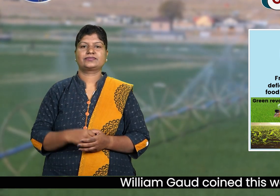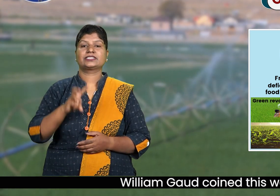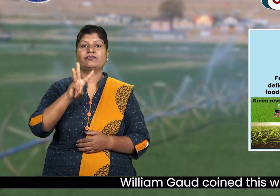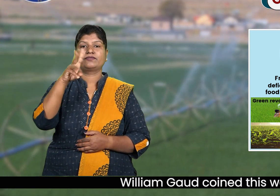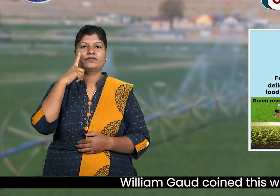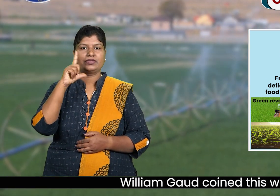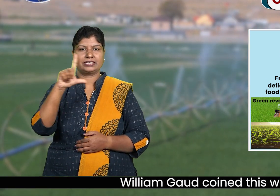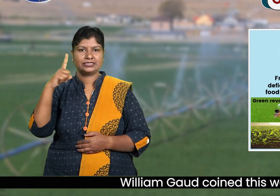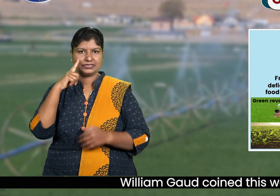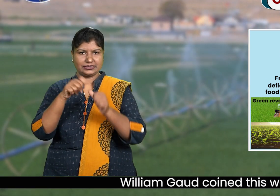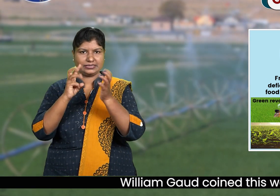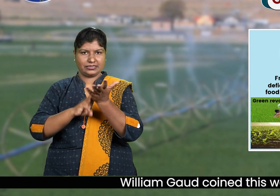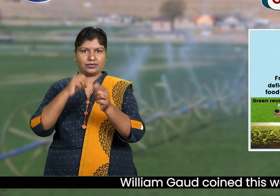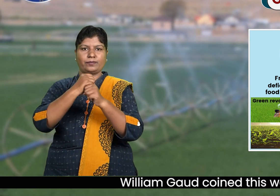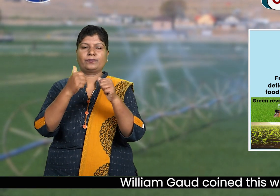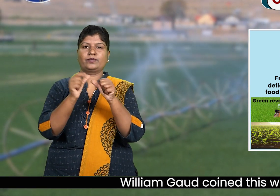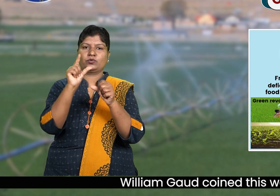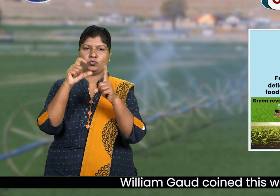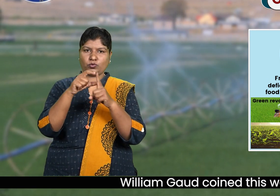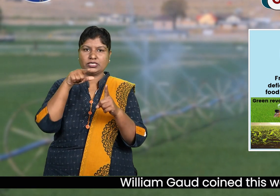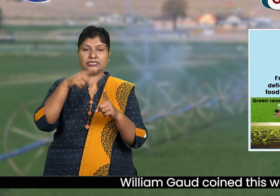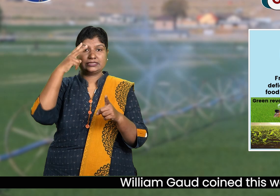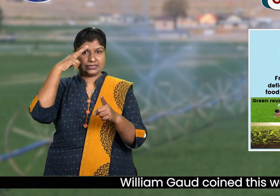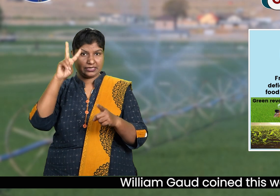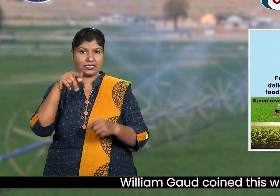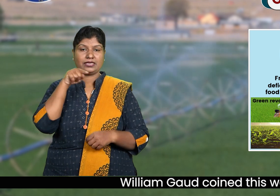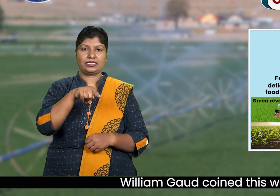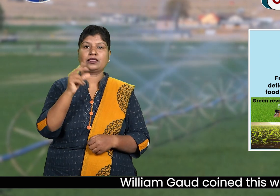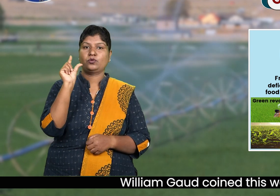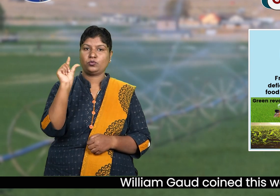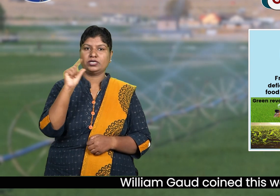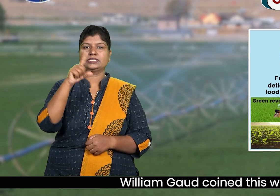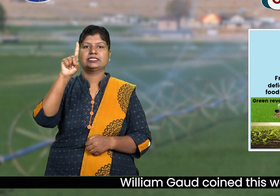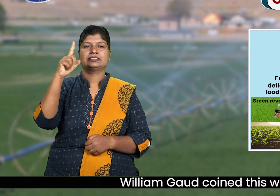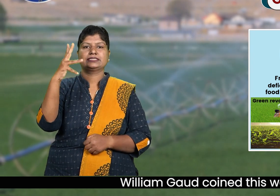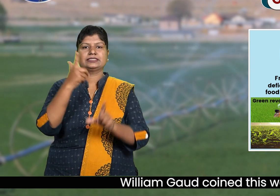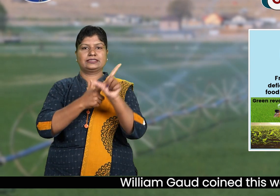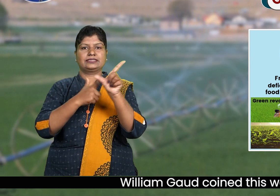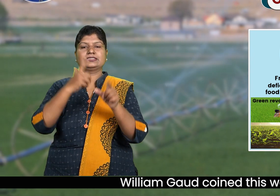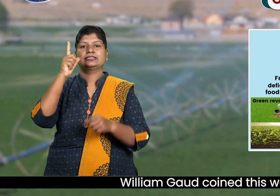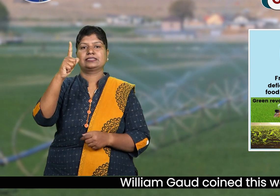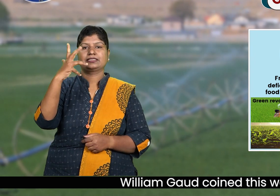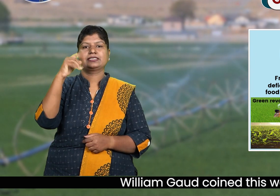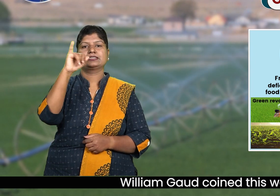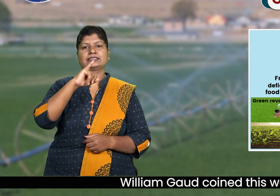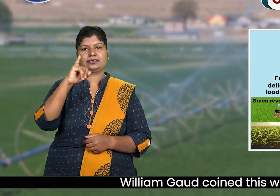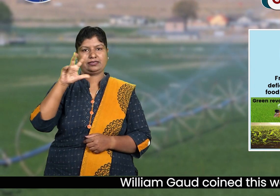William Gord coined this word in 1968.